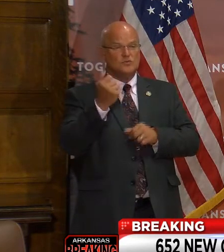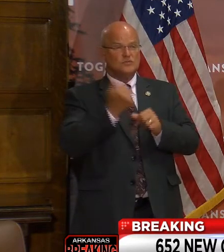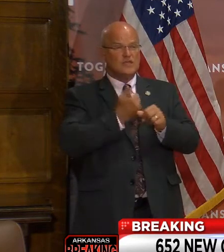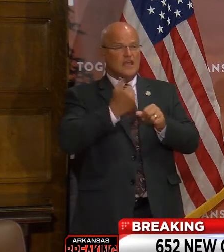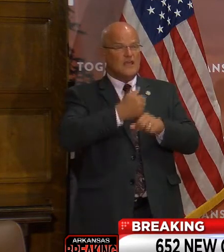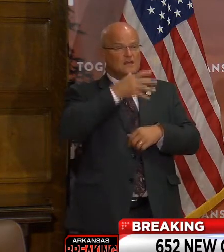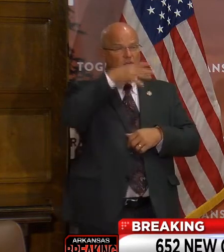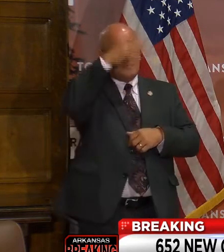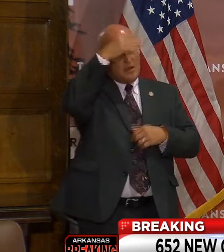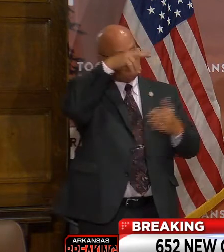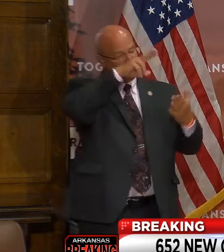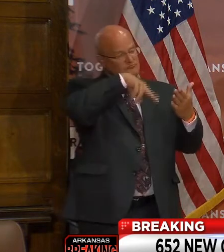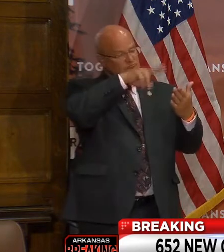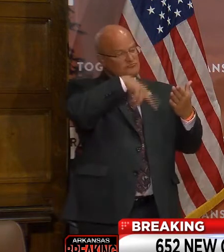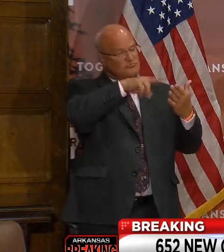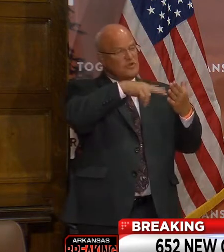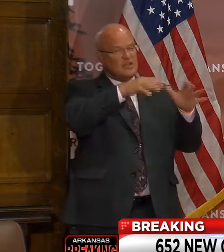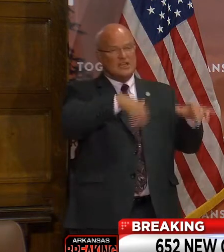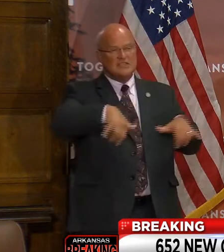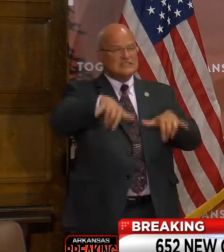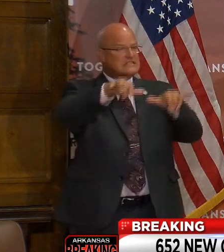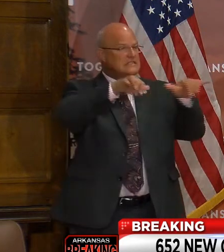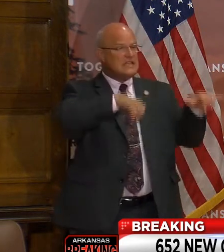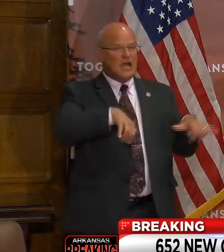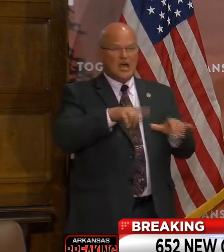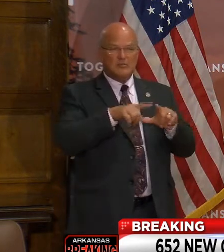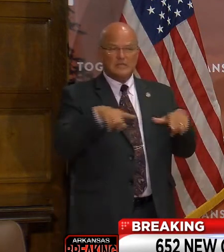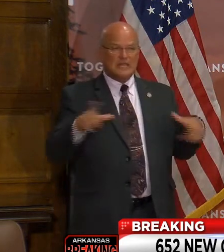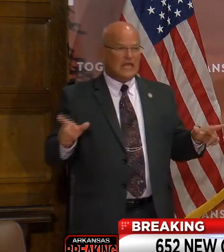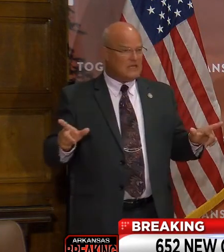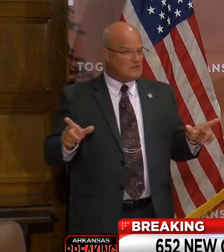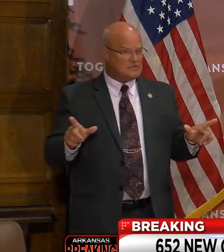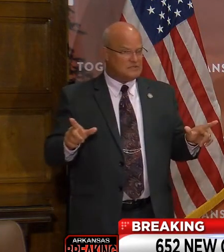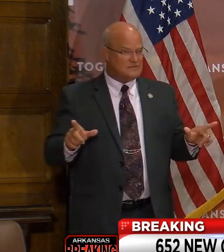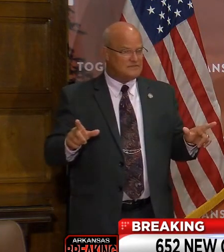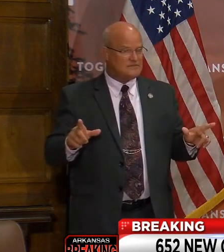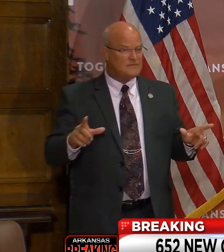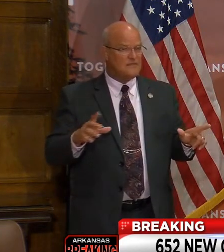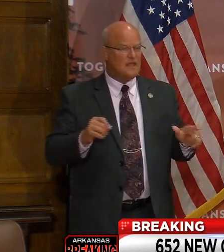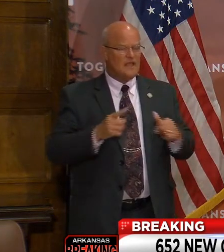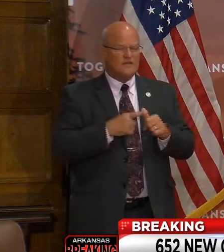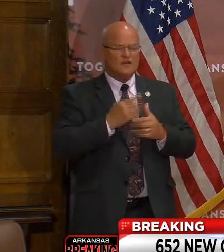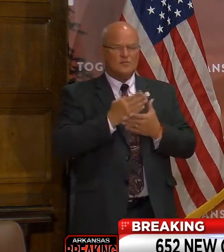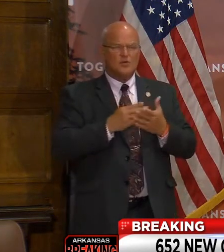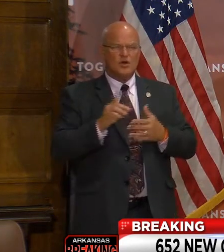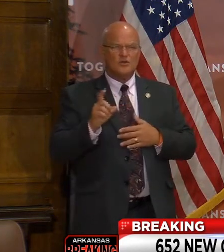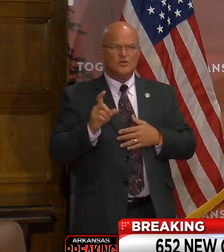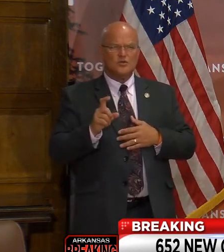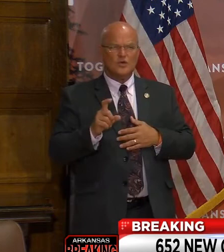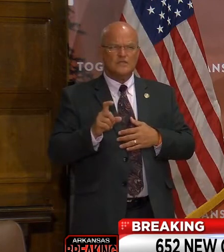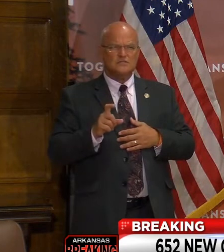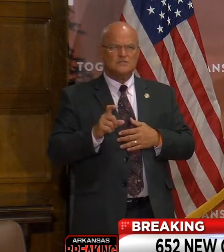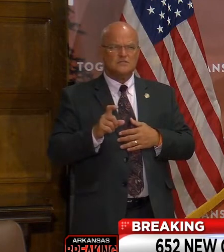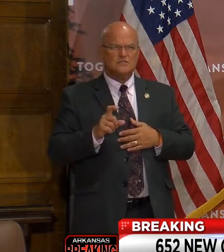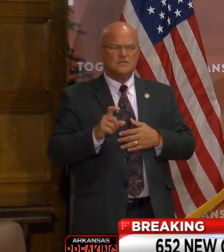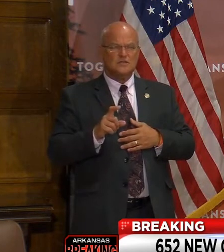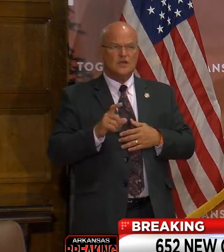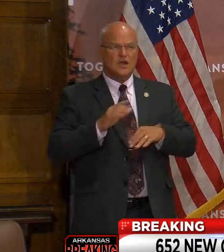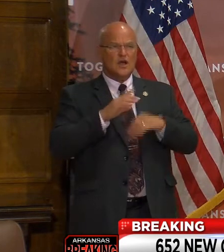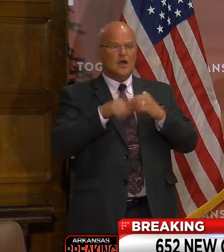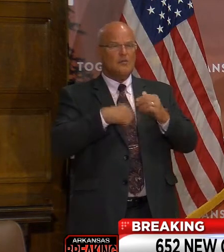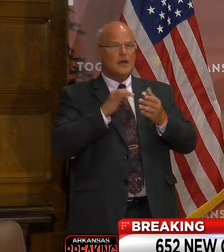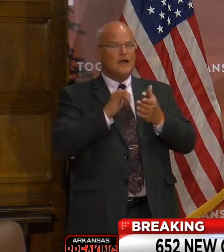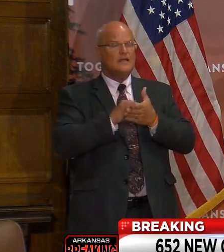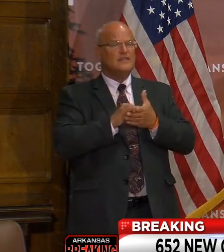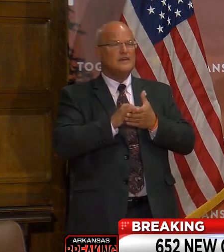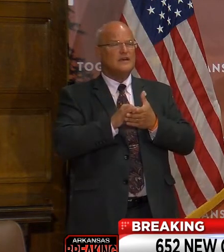can read. It's in common language, as Dr. Patterson said. And the first part of your question was on